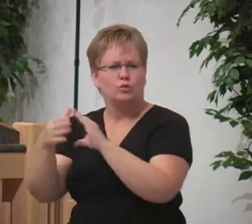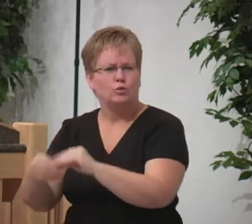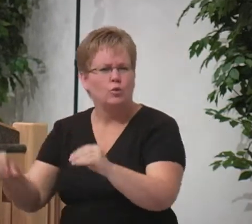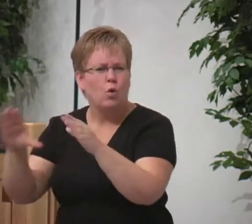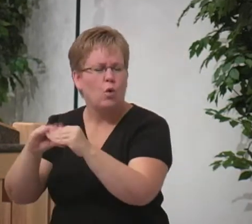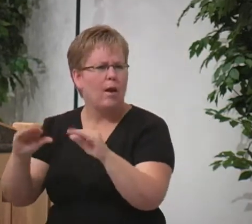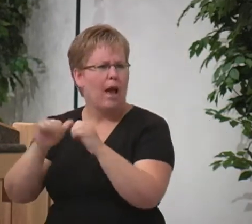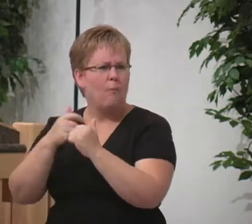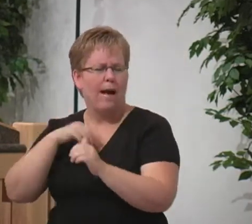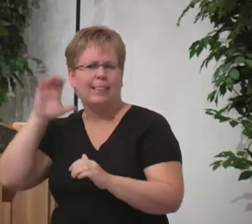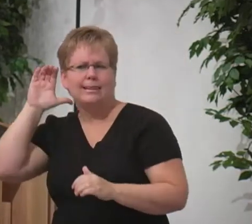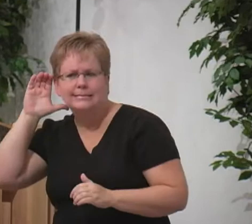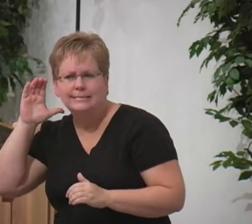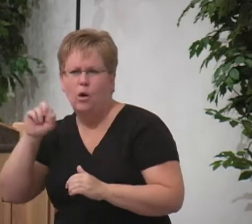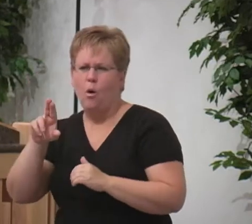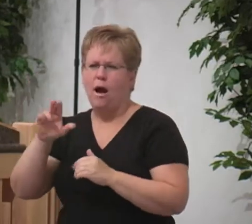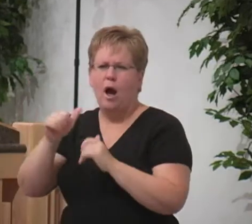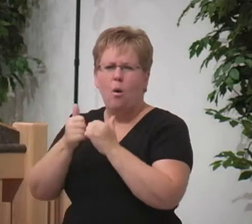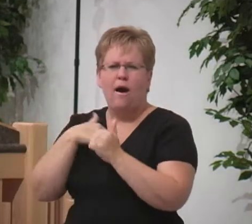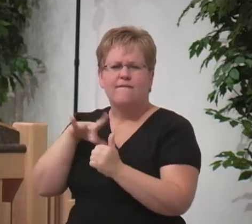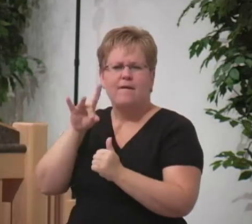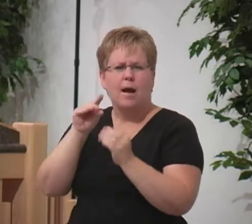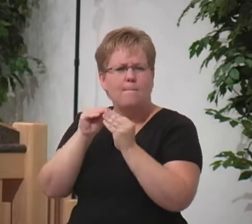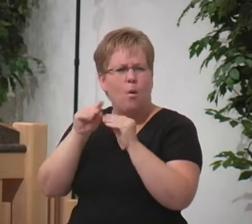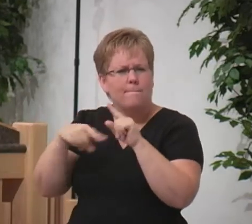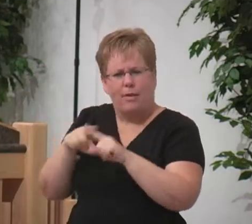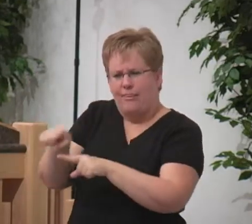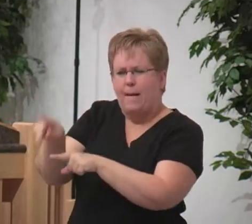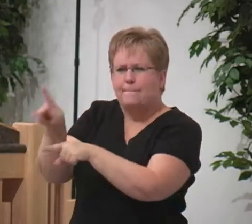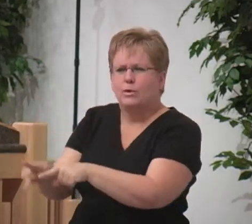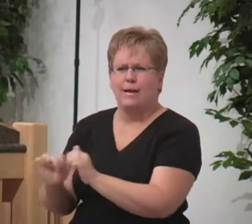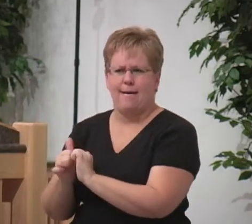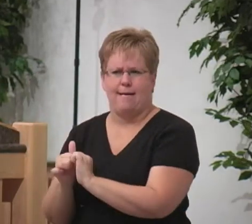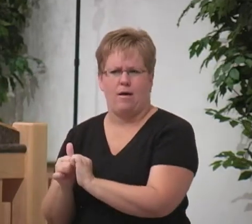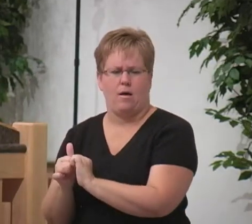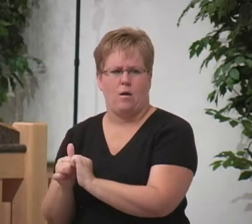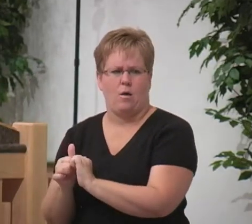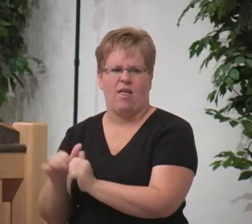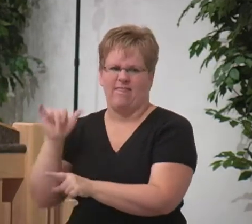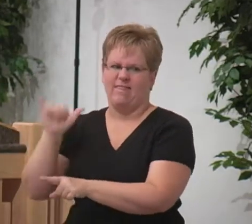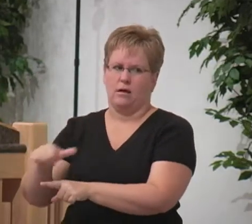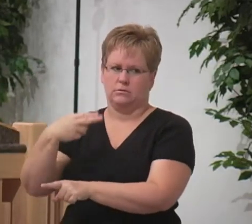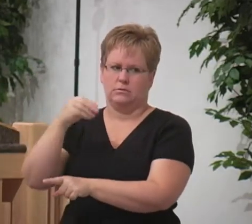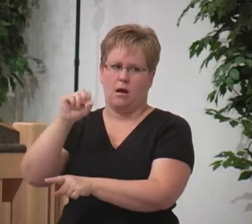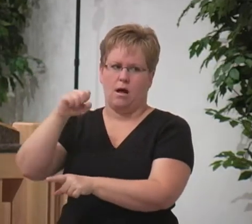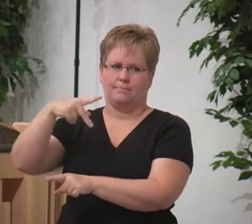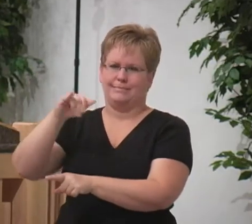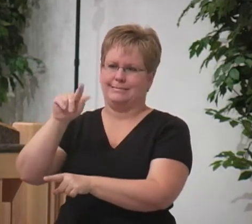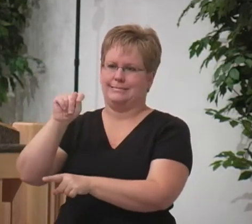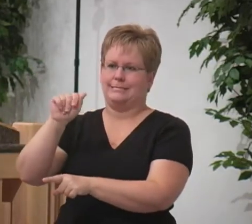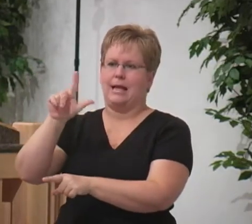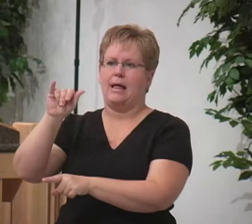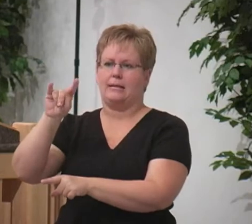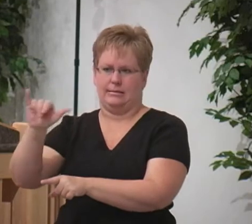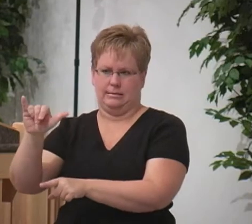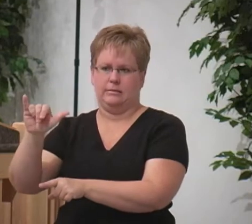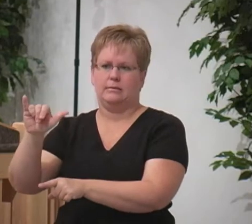deep passions or their deep fears with me. That's hospitality. I'd like to share